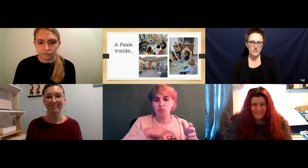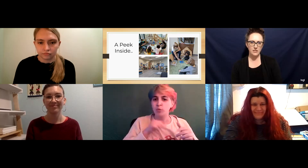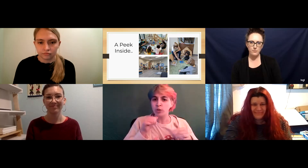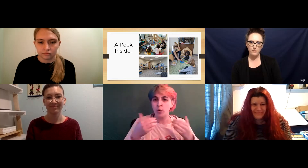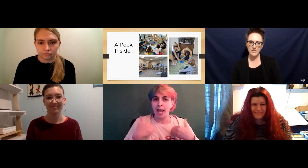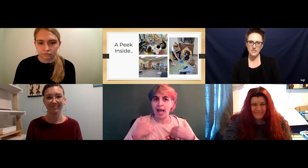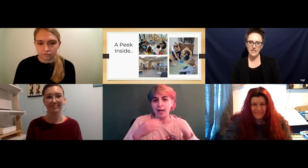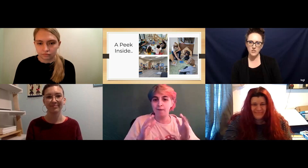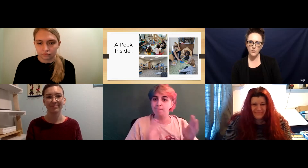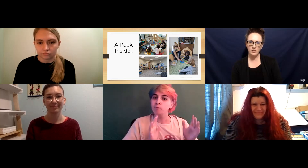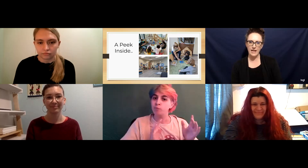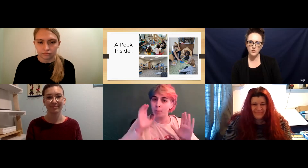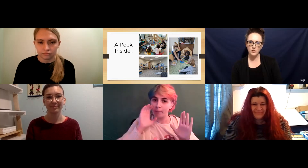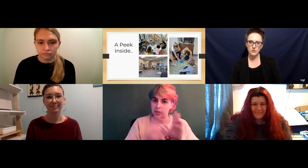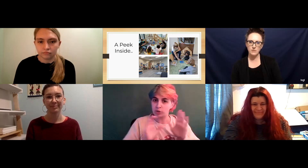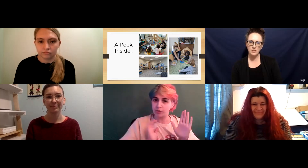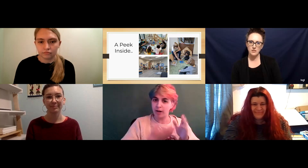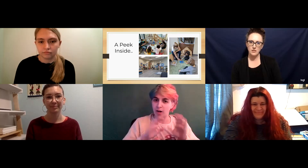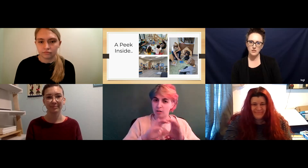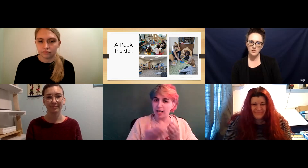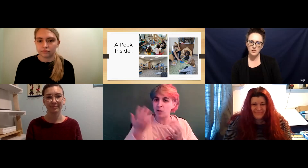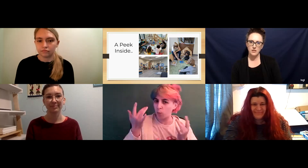Here's a little insight into our classroom.